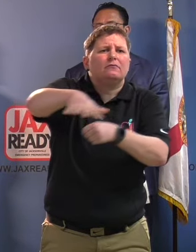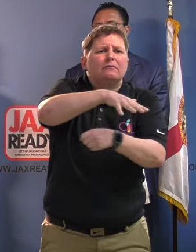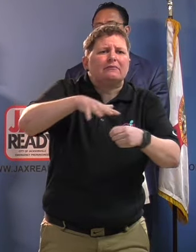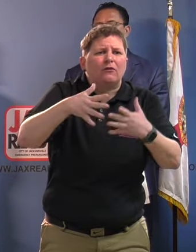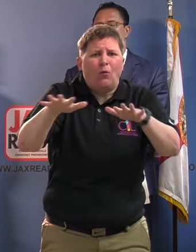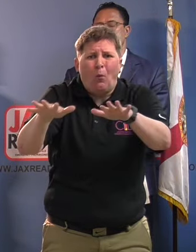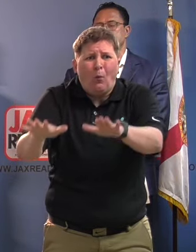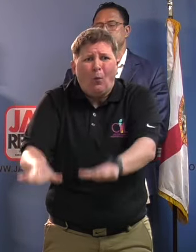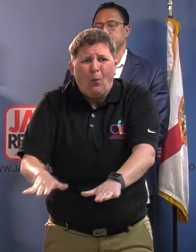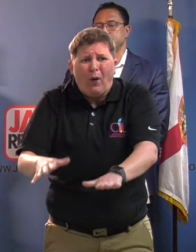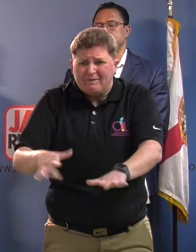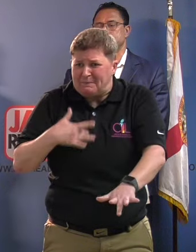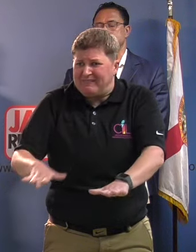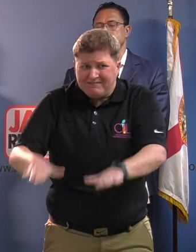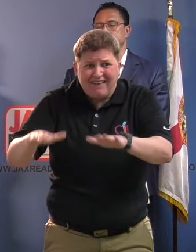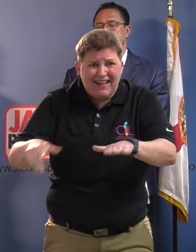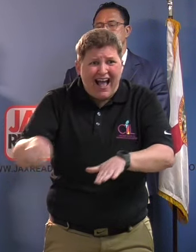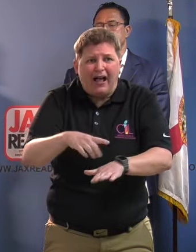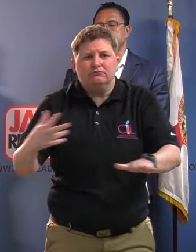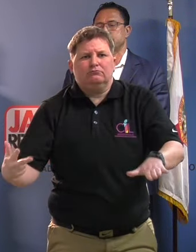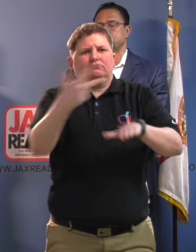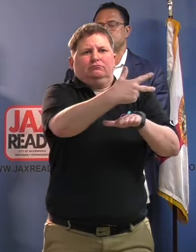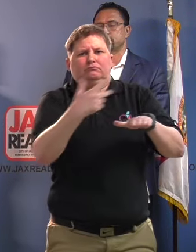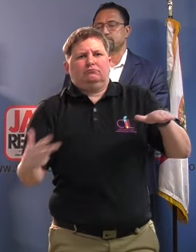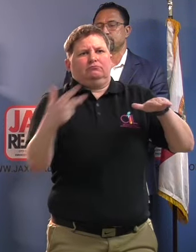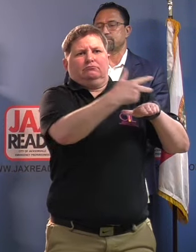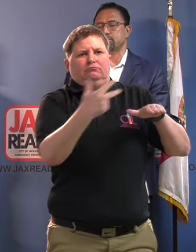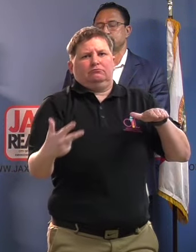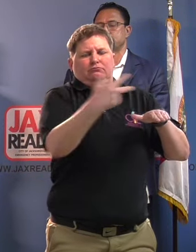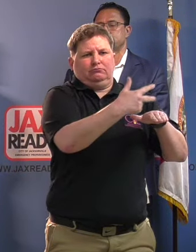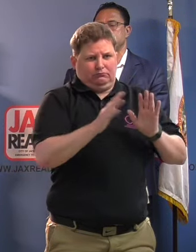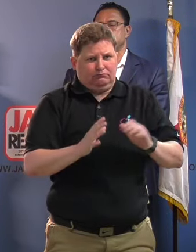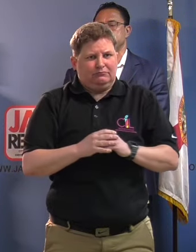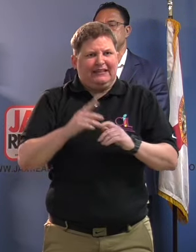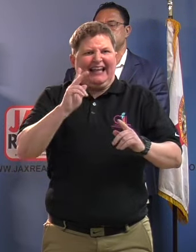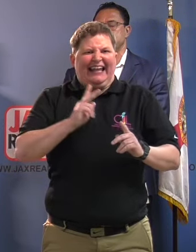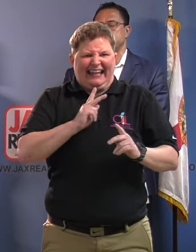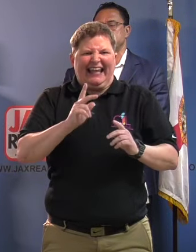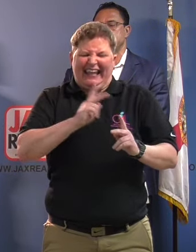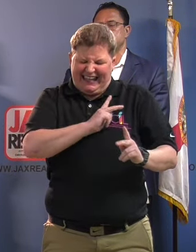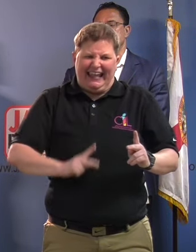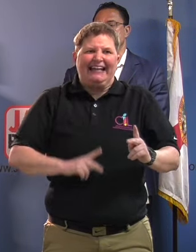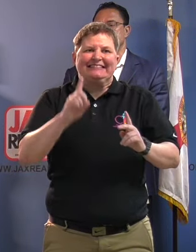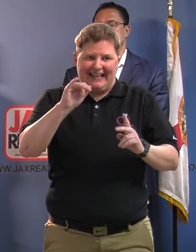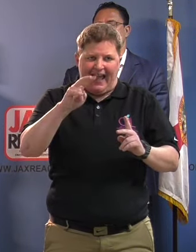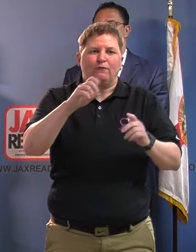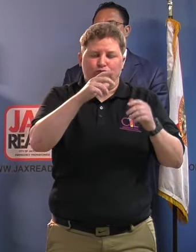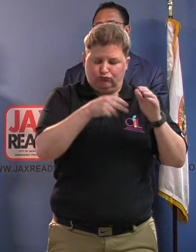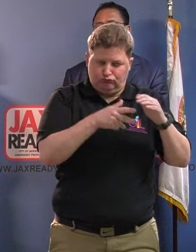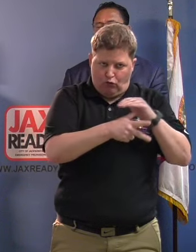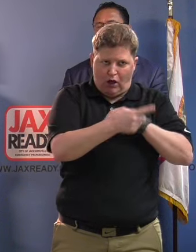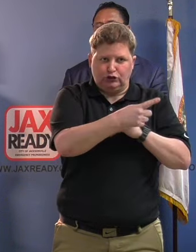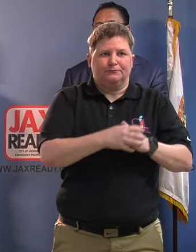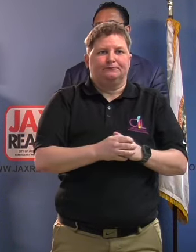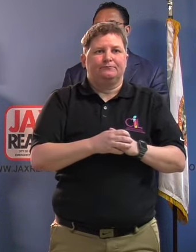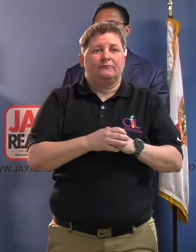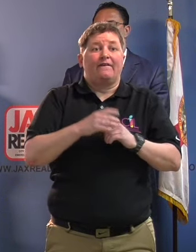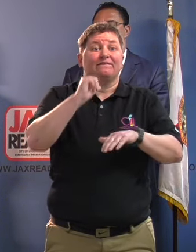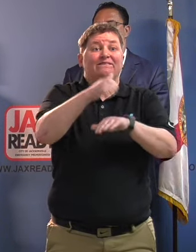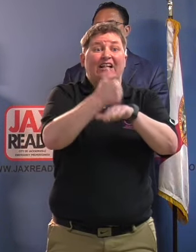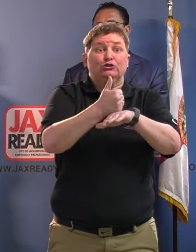that is prone to flooding, that is a safe space for you to park your car, the Kings Avenue garage. The fixed route and First Coast Flyer buses will begin